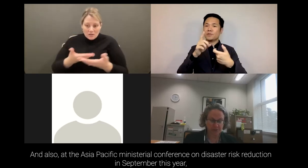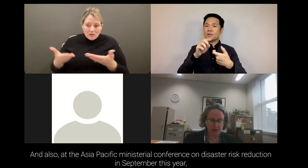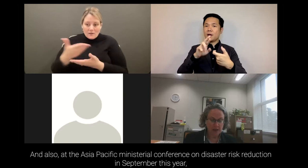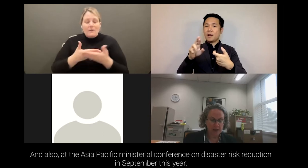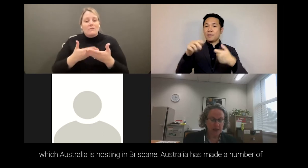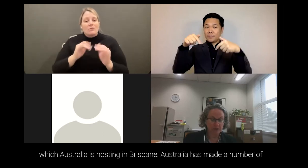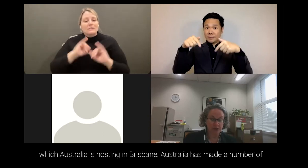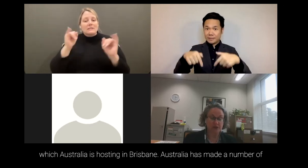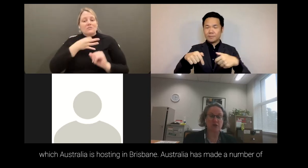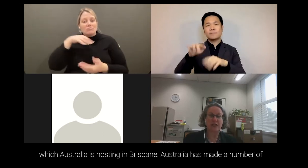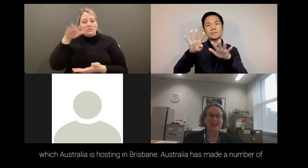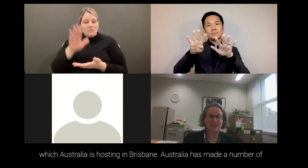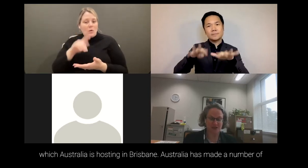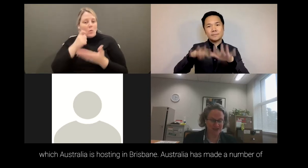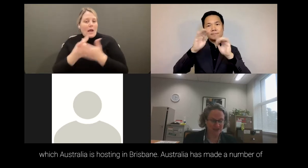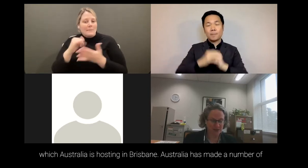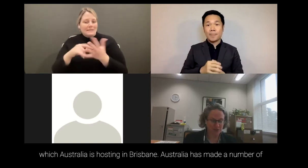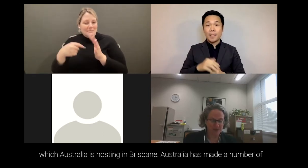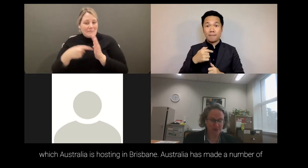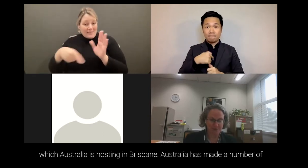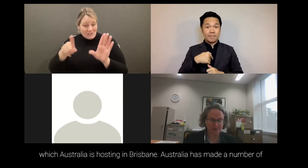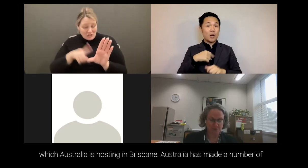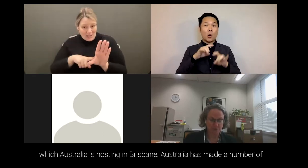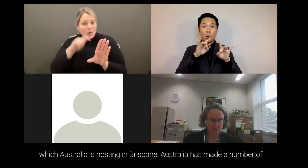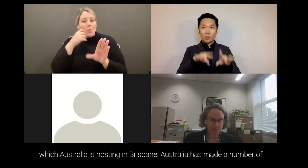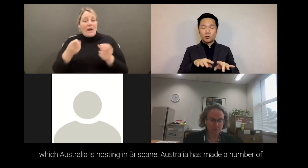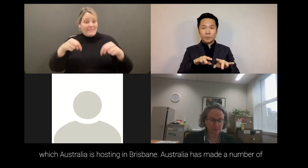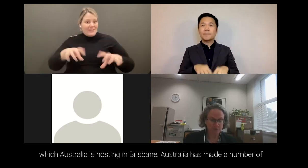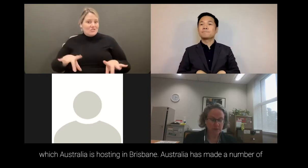year, which Australia is hosting in Brisbane.